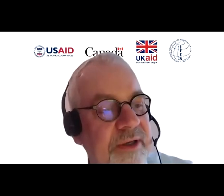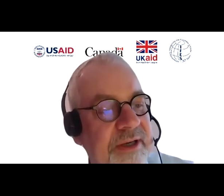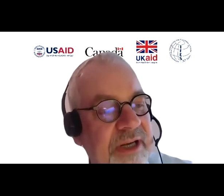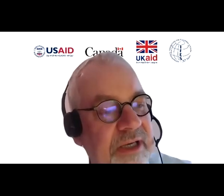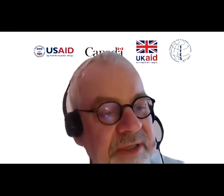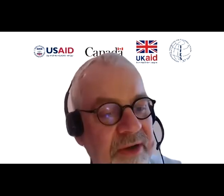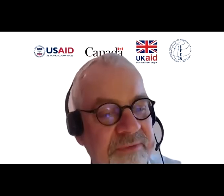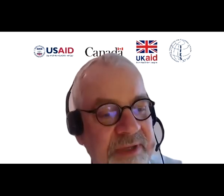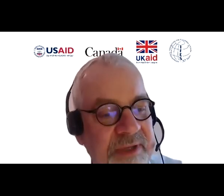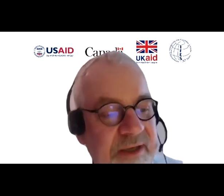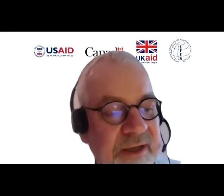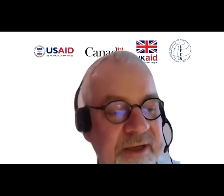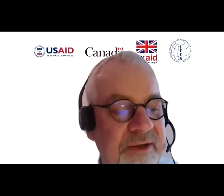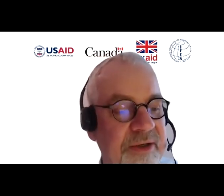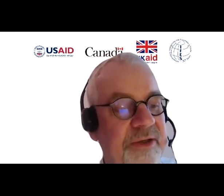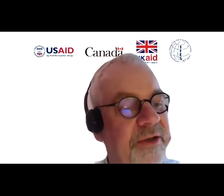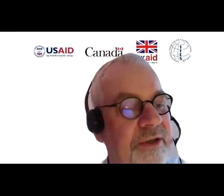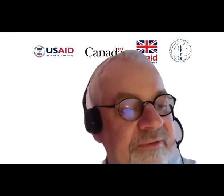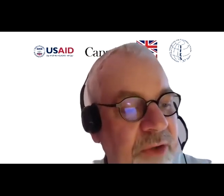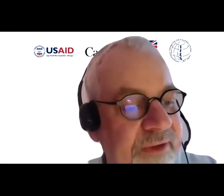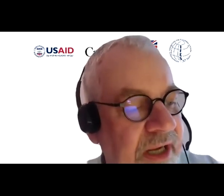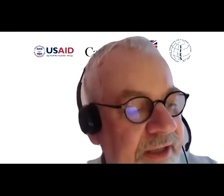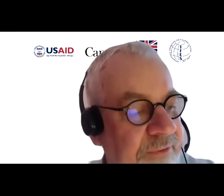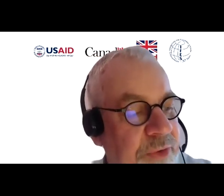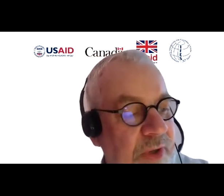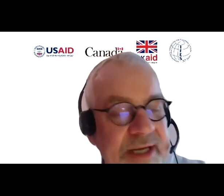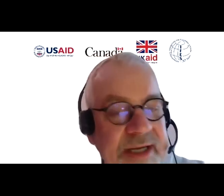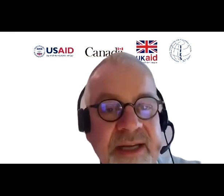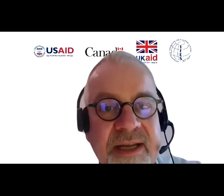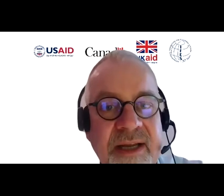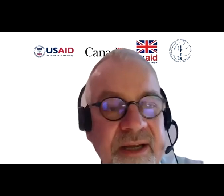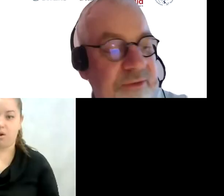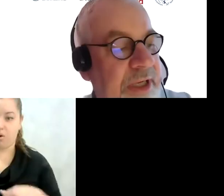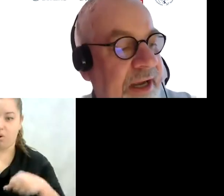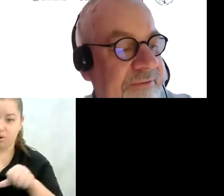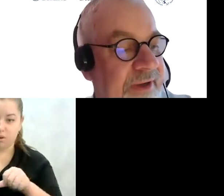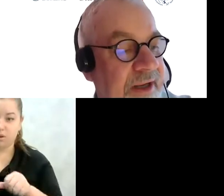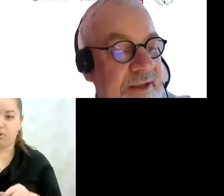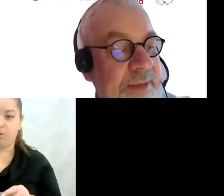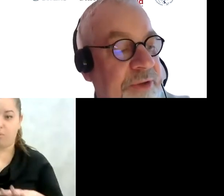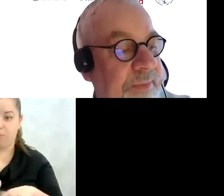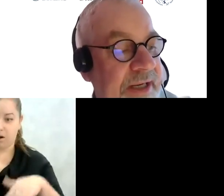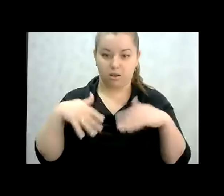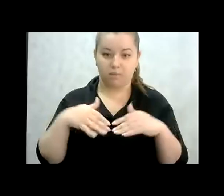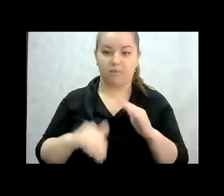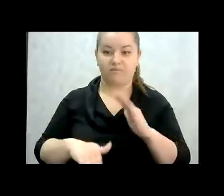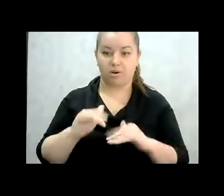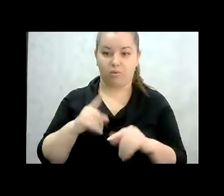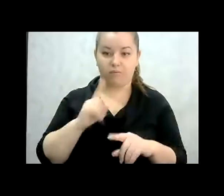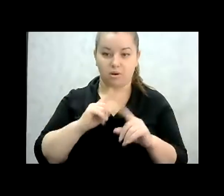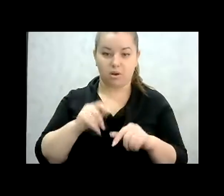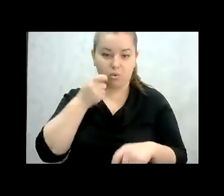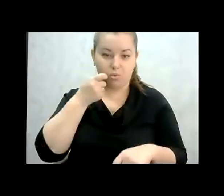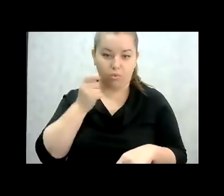Urban Development of the Verkhovna Rada of Ukraine. We have Deputy Minister